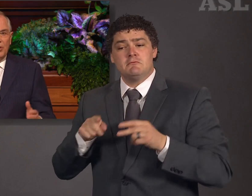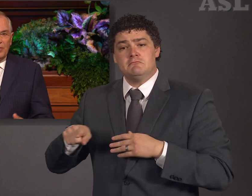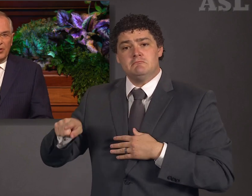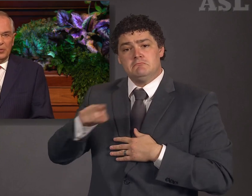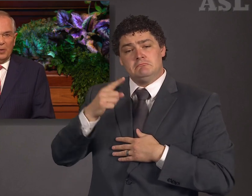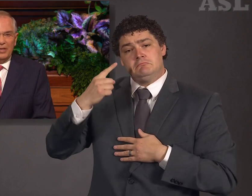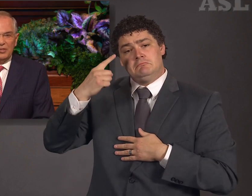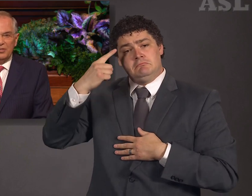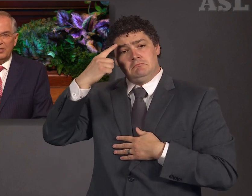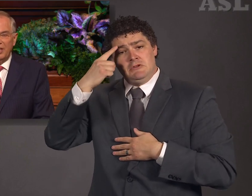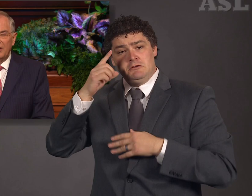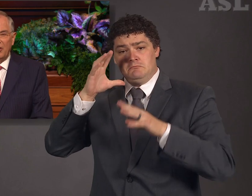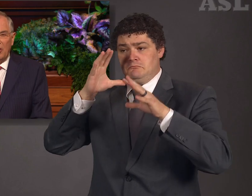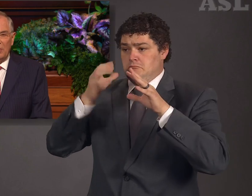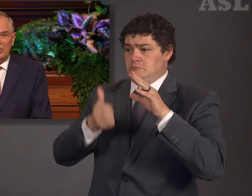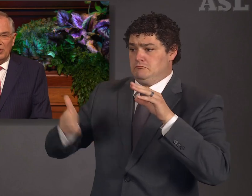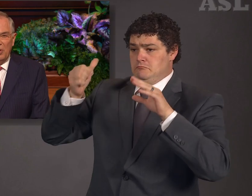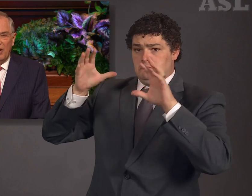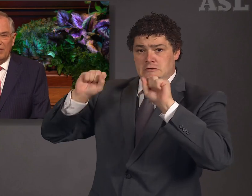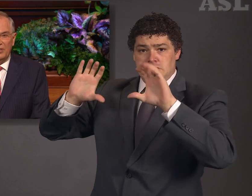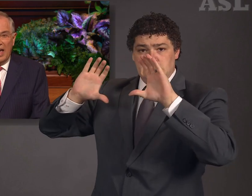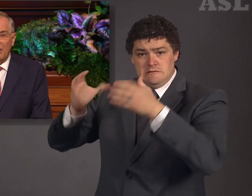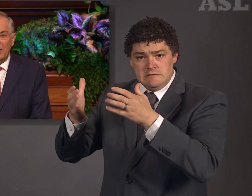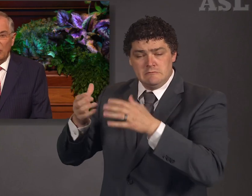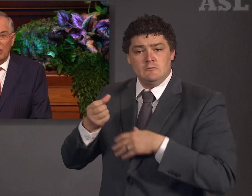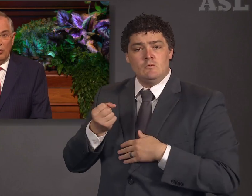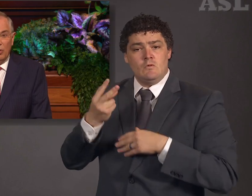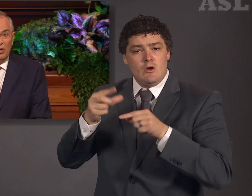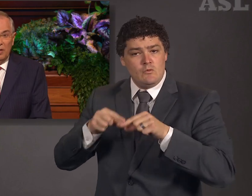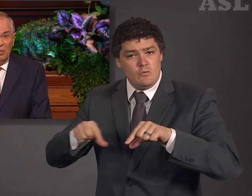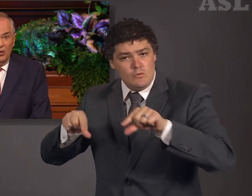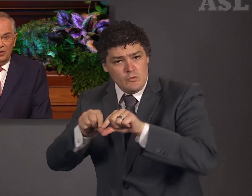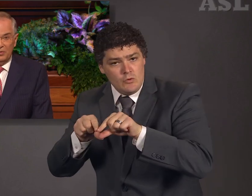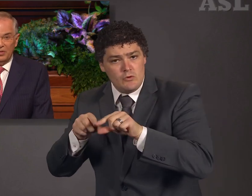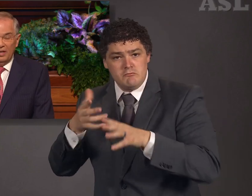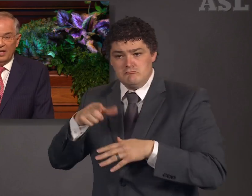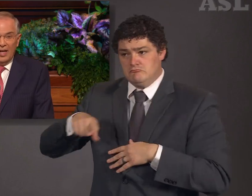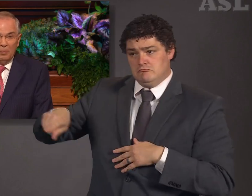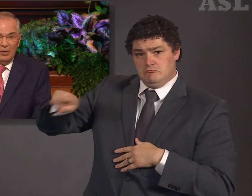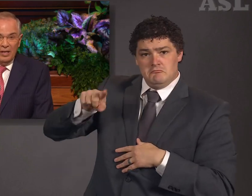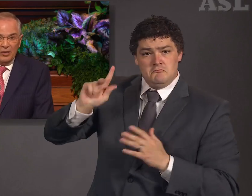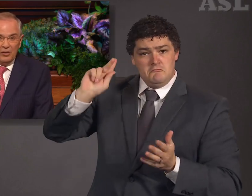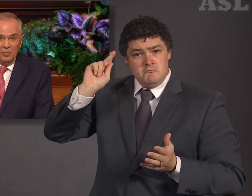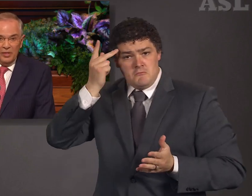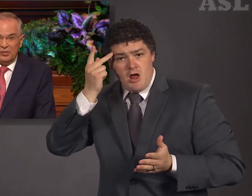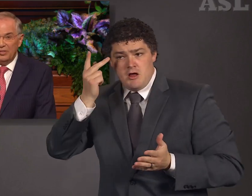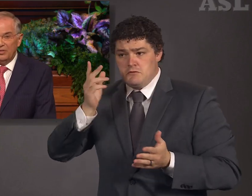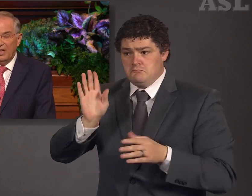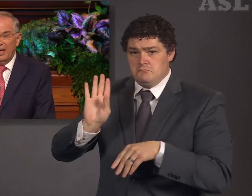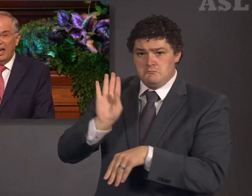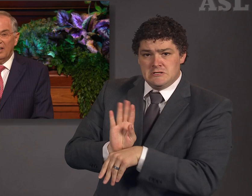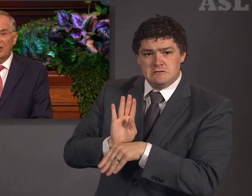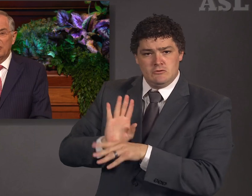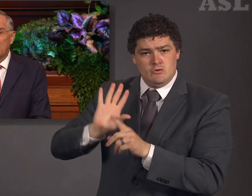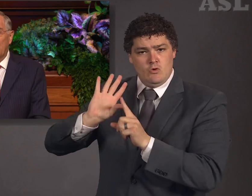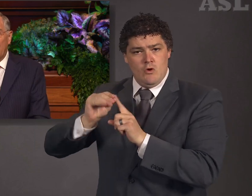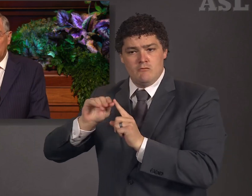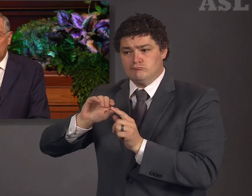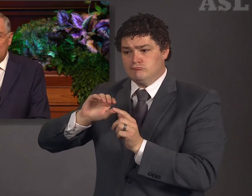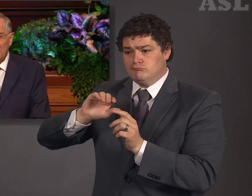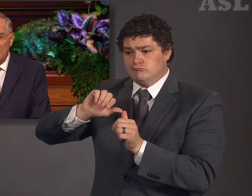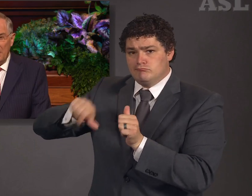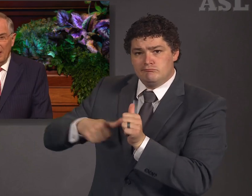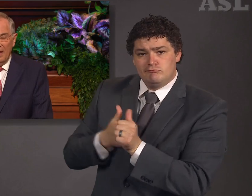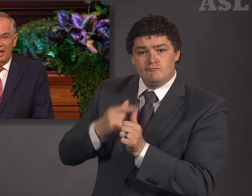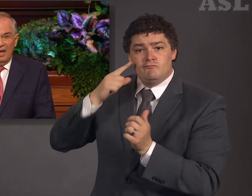Some view the First Presidency and the Quorum of the Twelve as having worldly motives, like political, business, and cultural